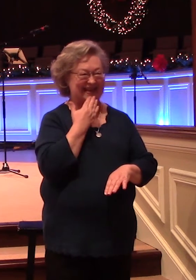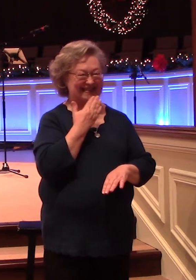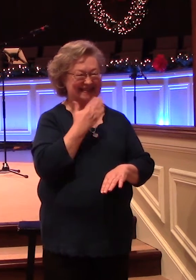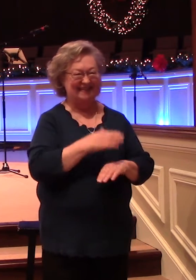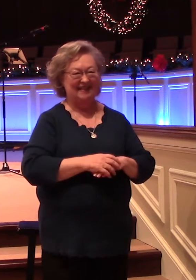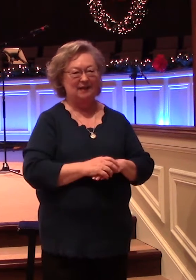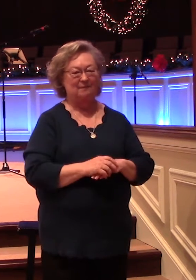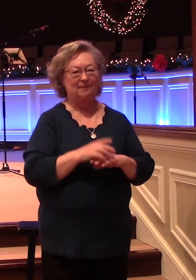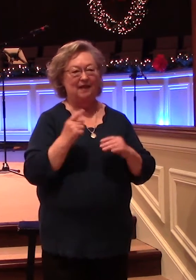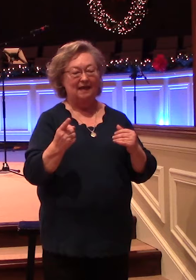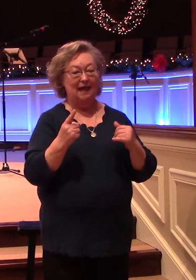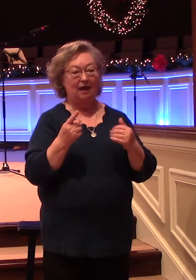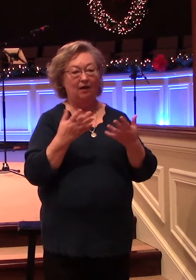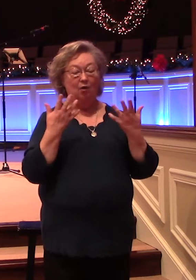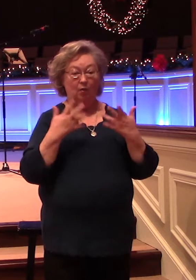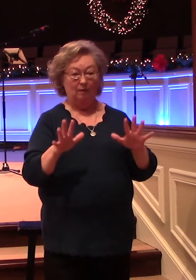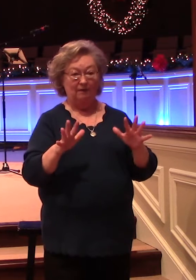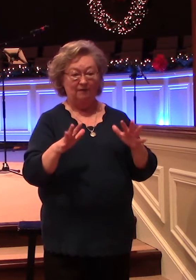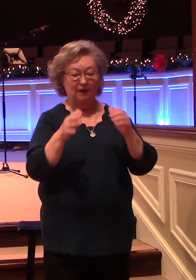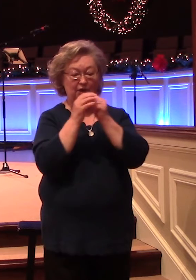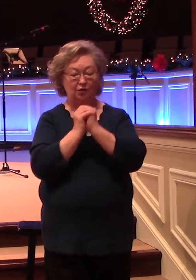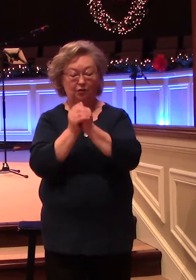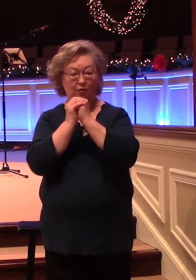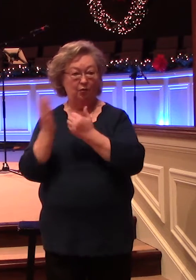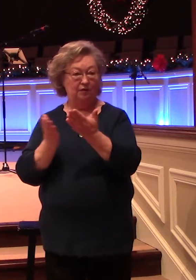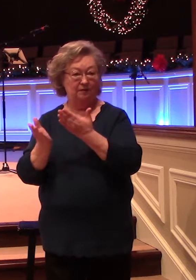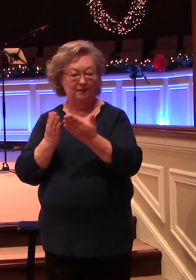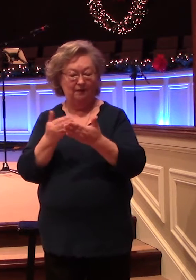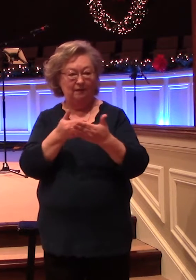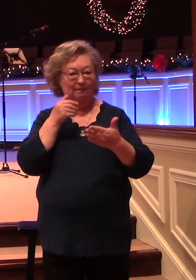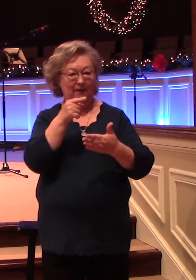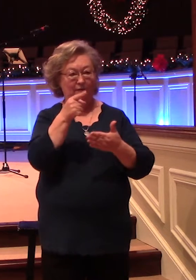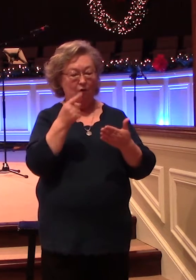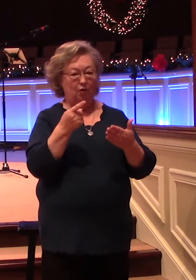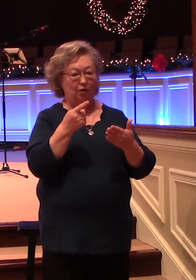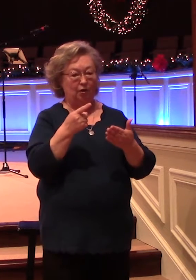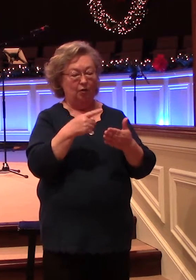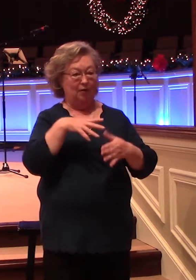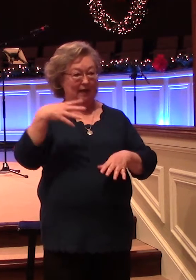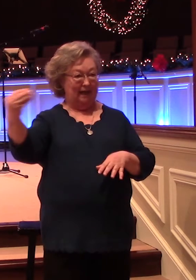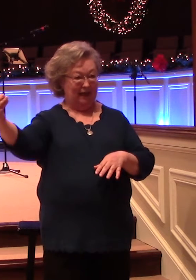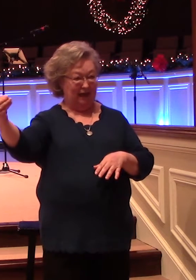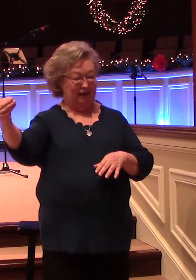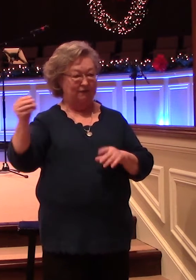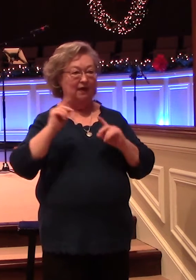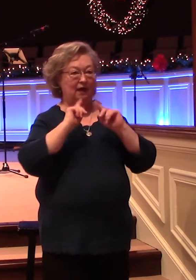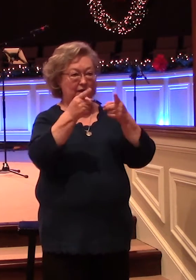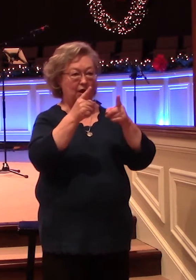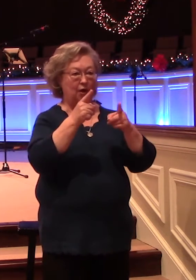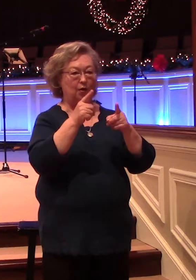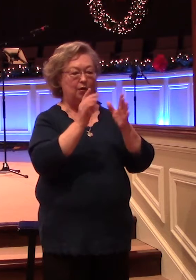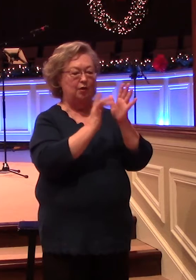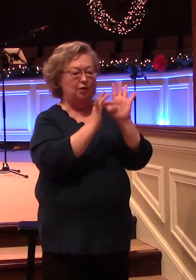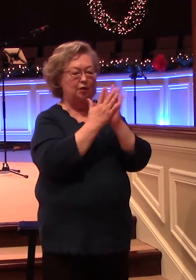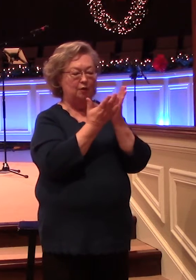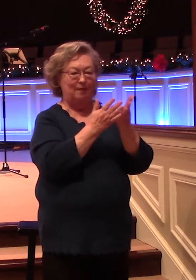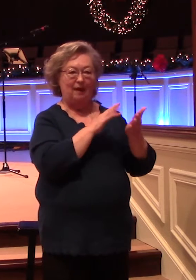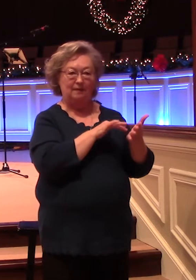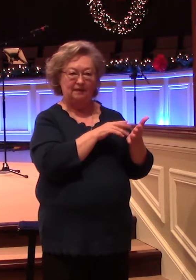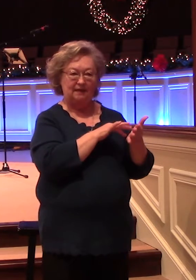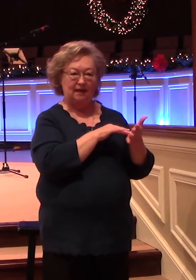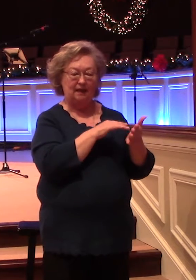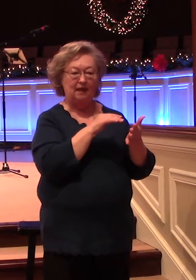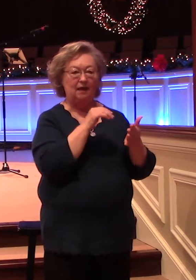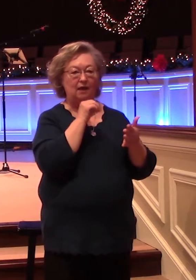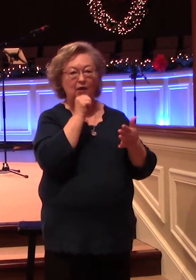worship service, before you leave to head to your Bible study time, we're going to ask you, instead of going directly out the back, if the Lord has